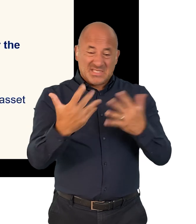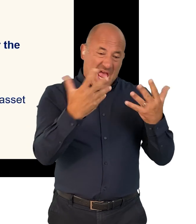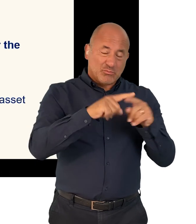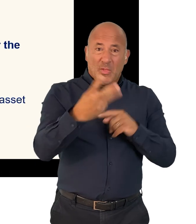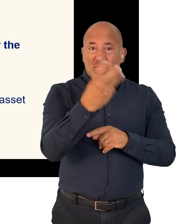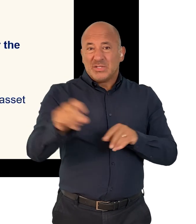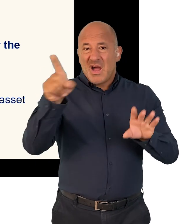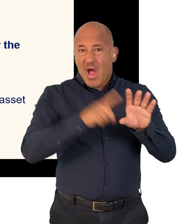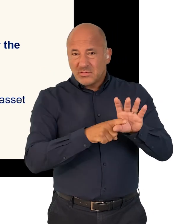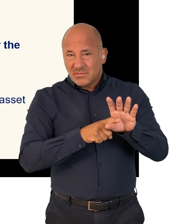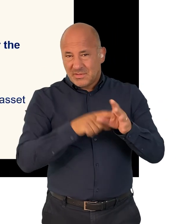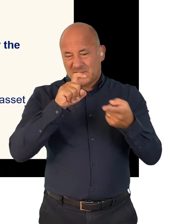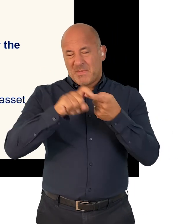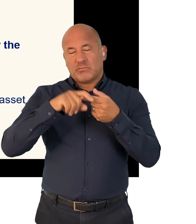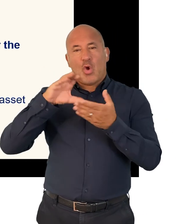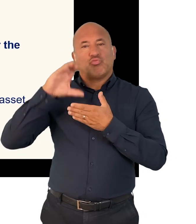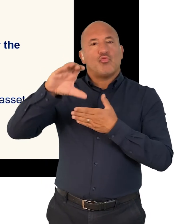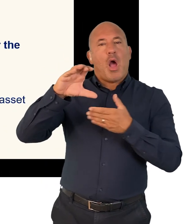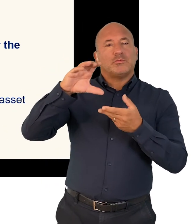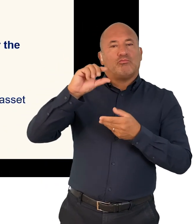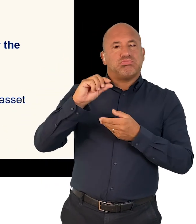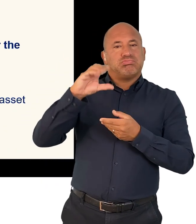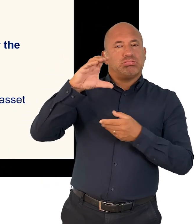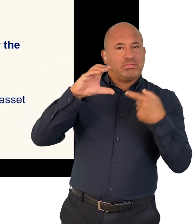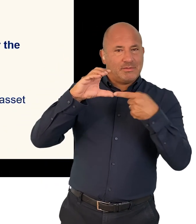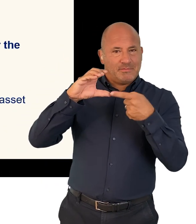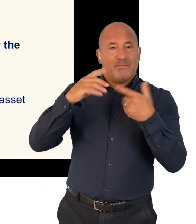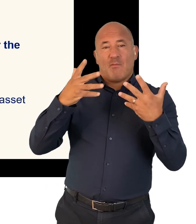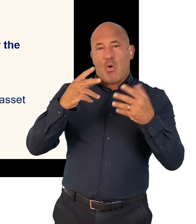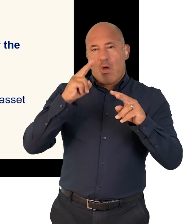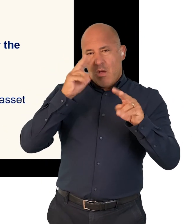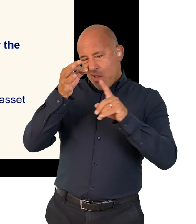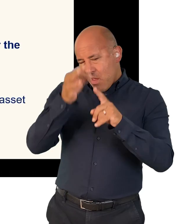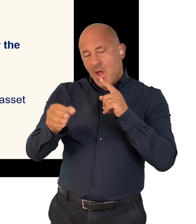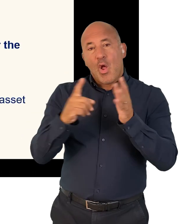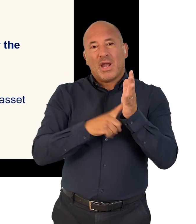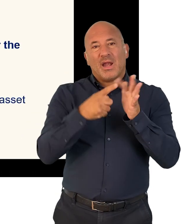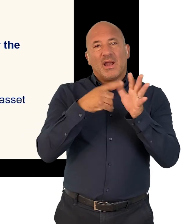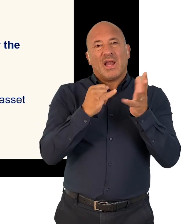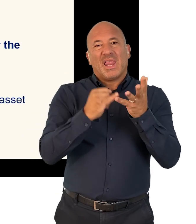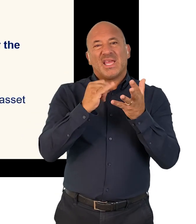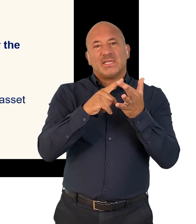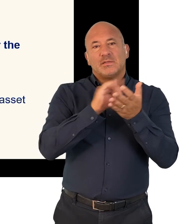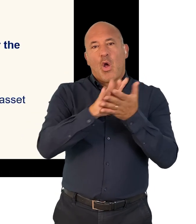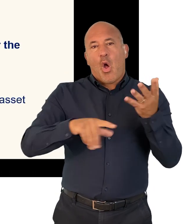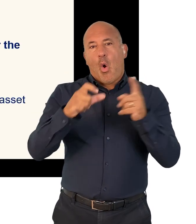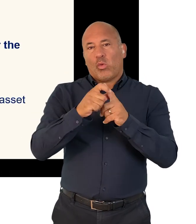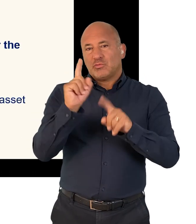10 to 30 years, determined by the size of the grant. We'll now have a look in a bit more detail at leasehold requirements.